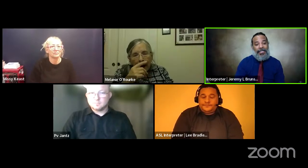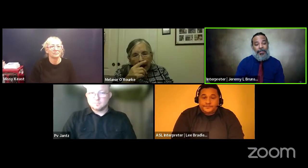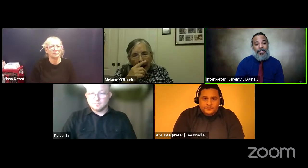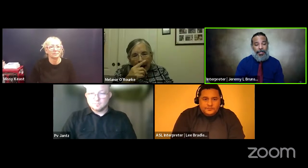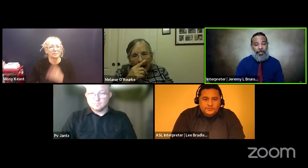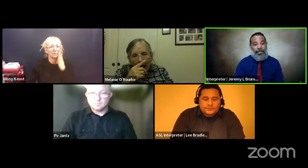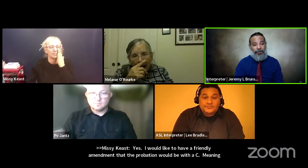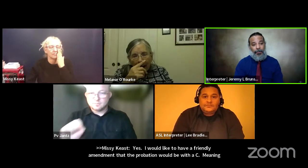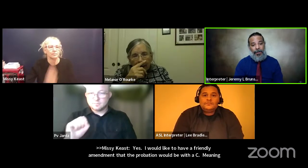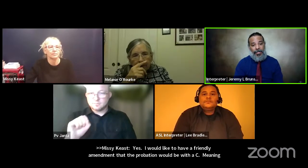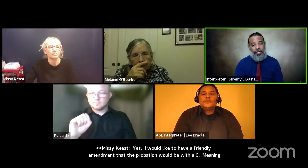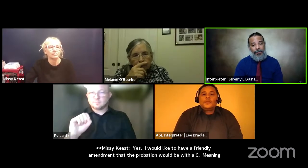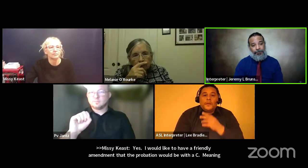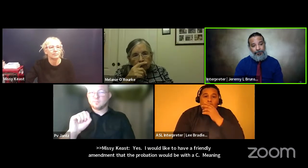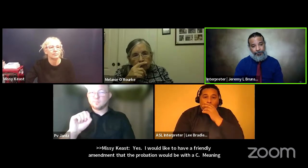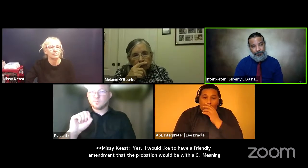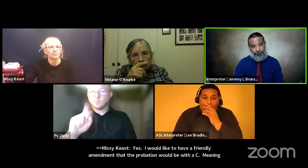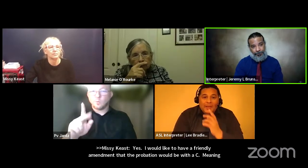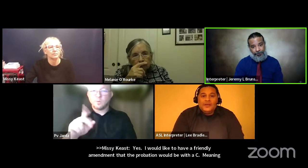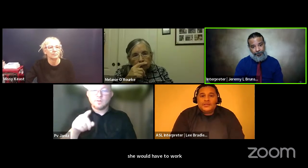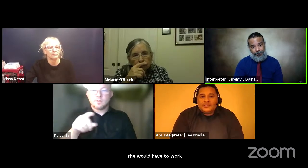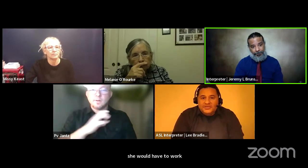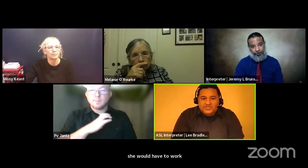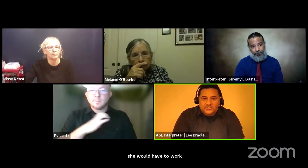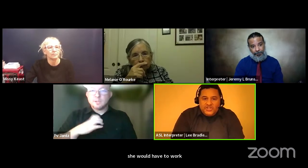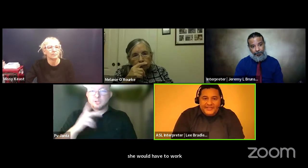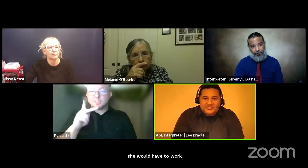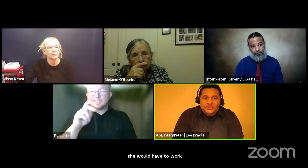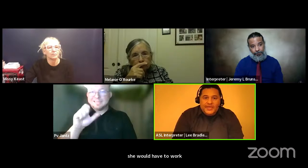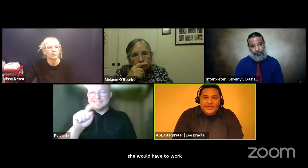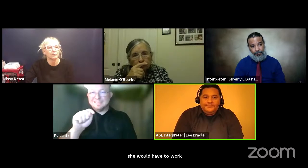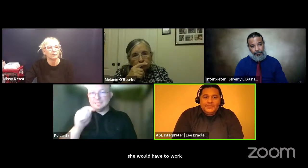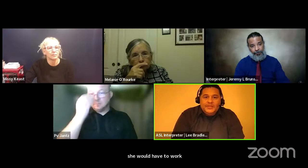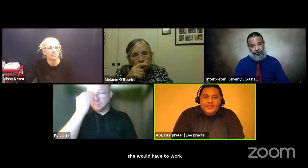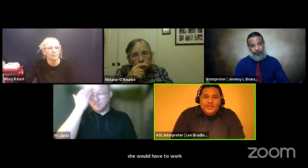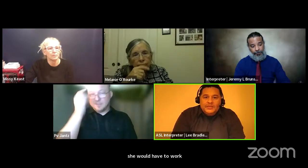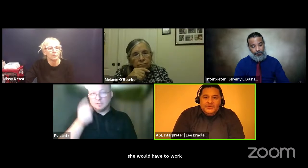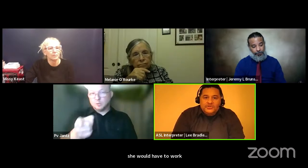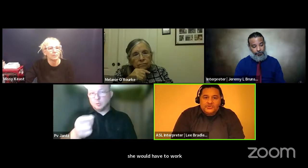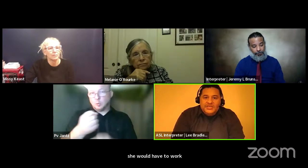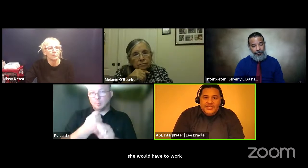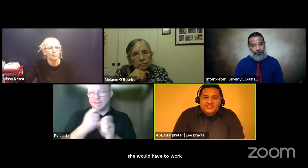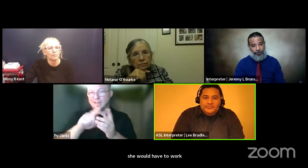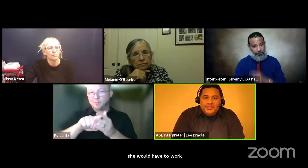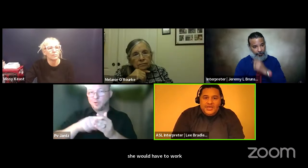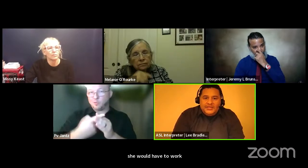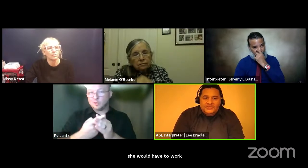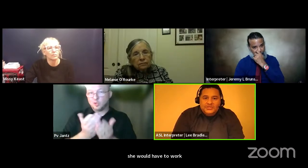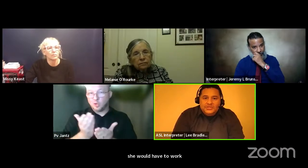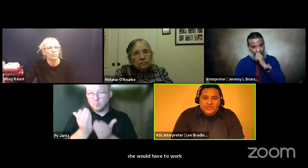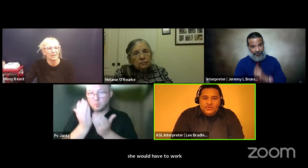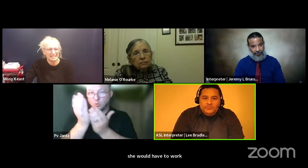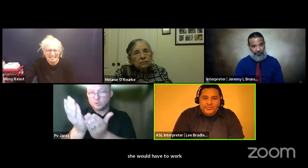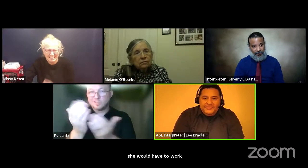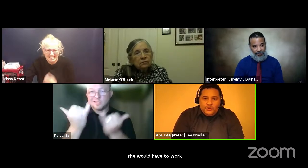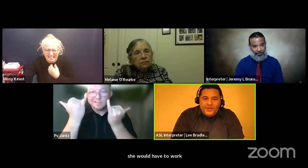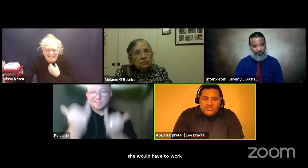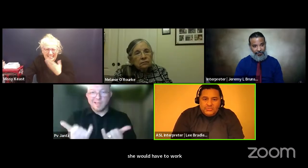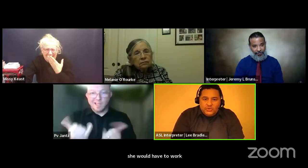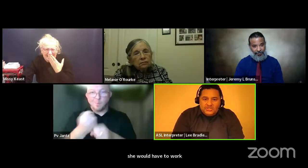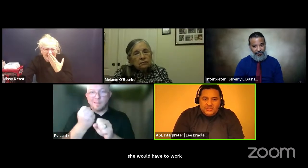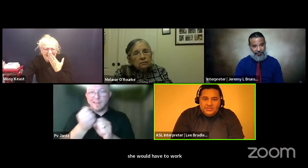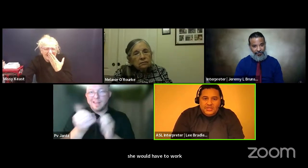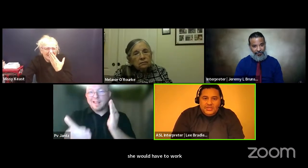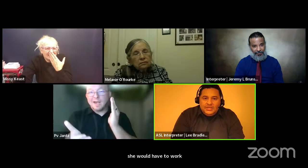entire 6-month period of her probation. Commissioner Jantz, okay. Commissioner Keast, because you made the